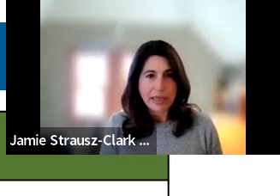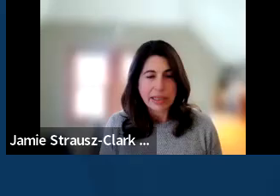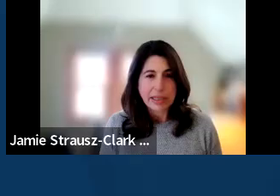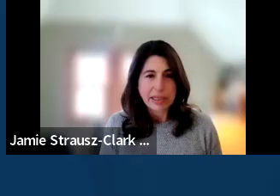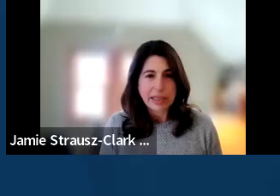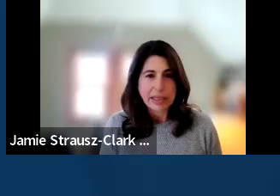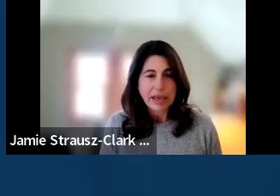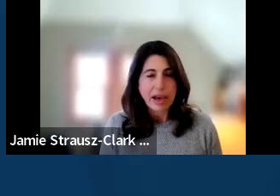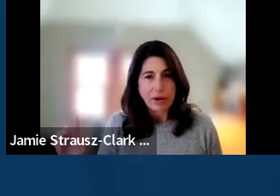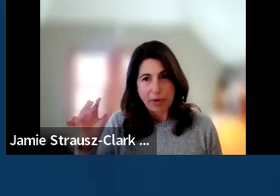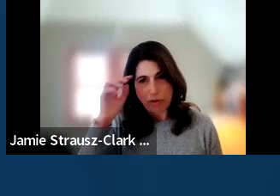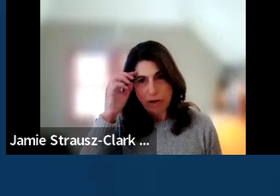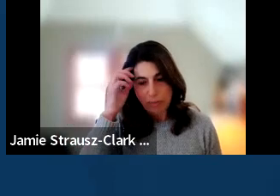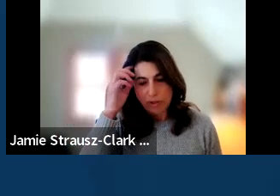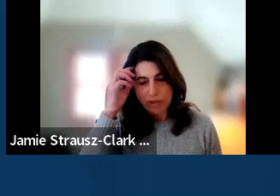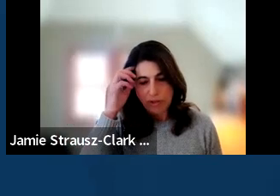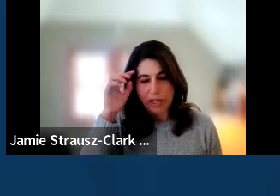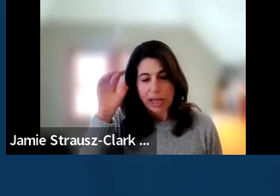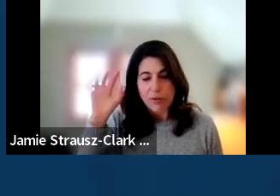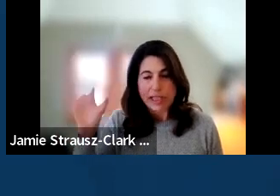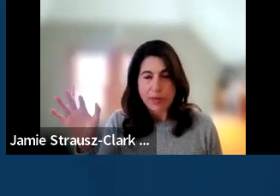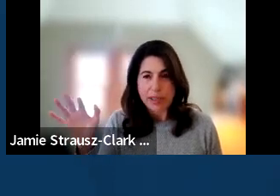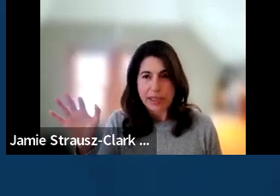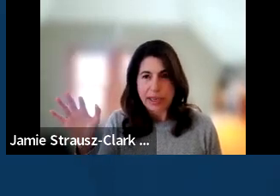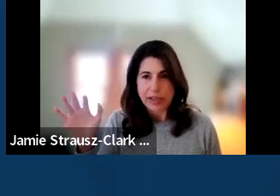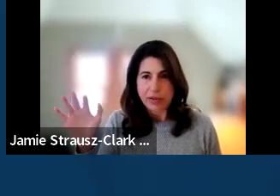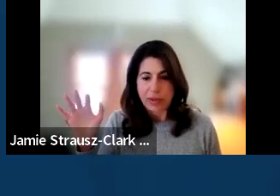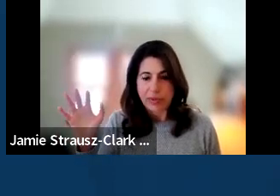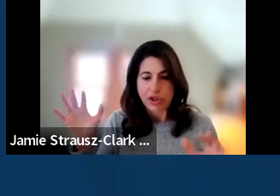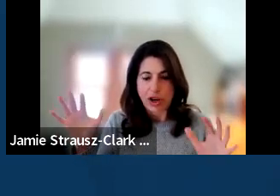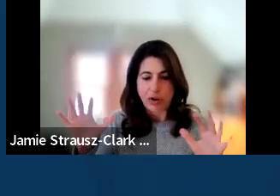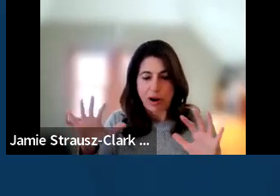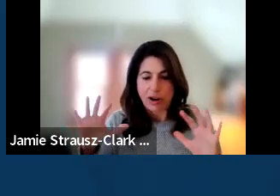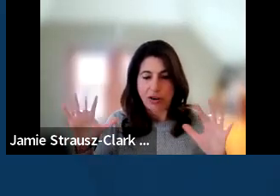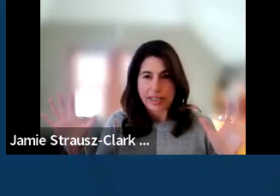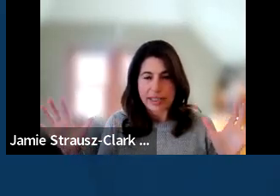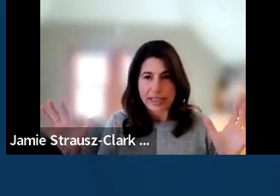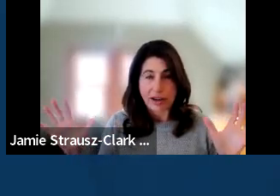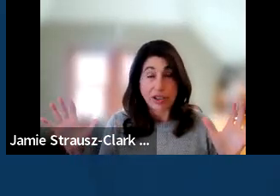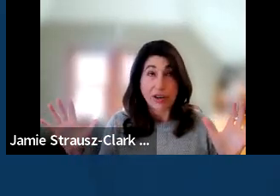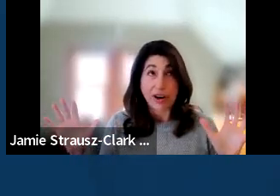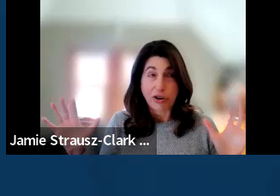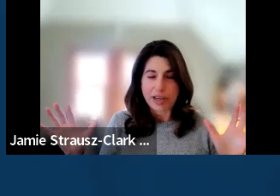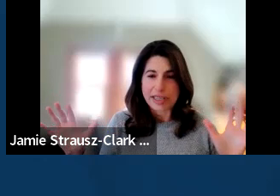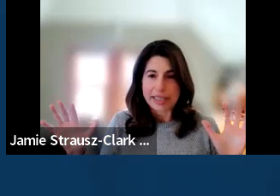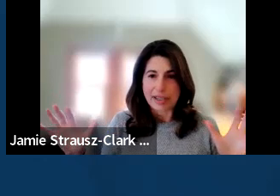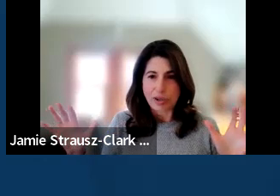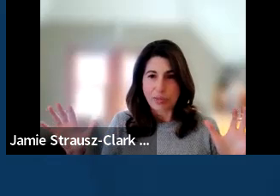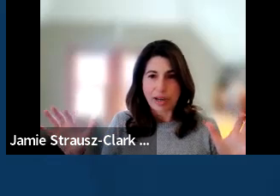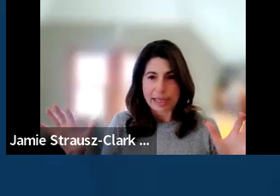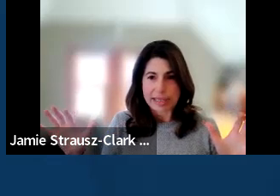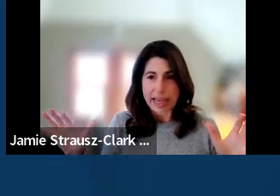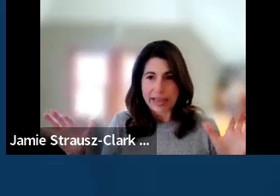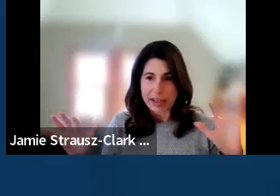Chloe. Okay, before we go to personal story, we typically, as you remember, show our CRIS